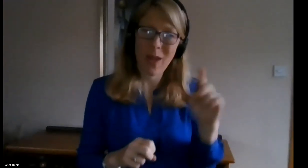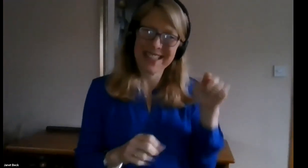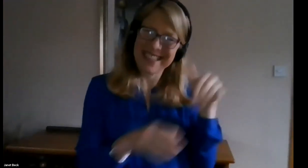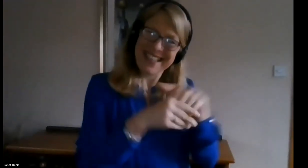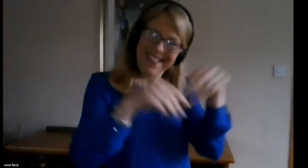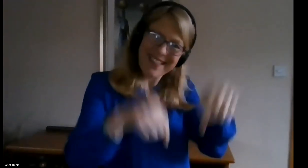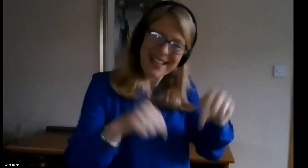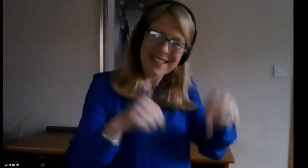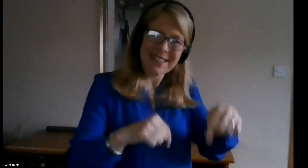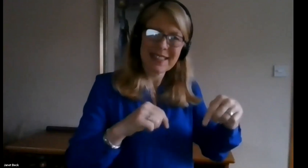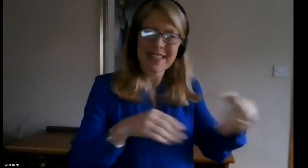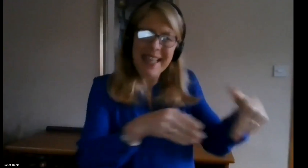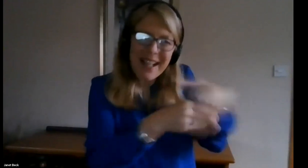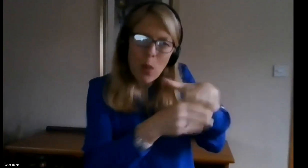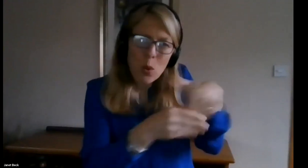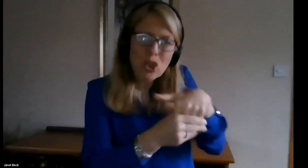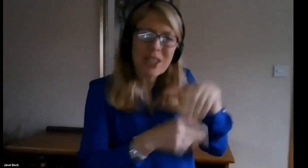space.